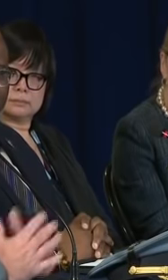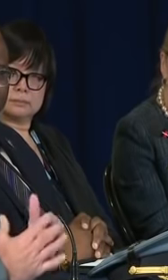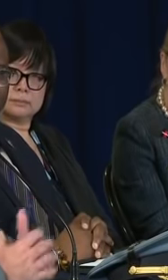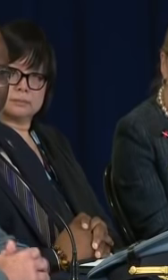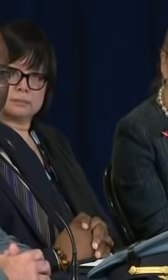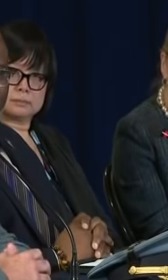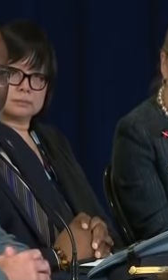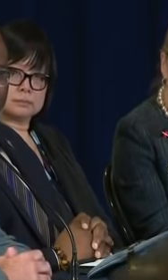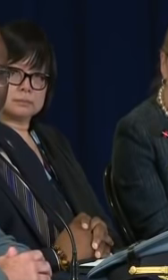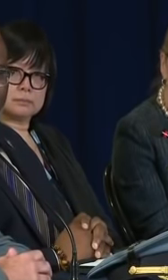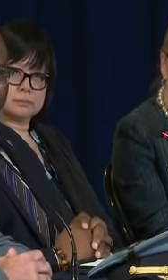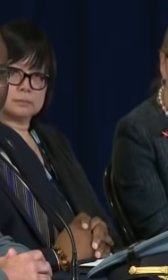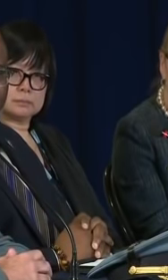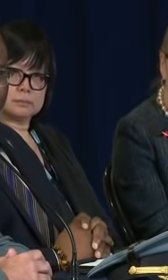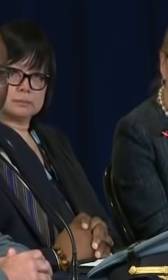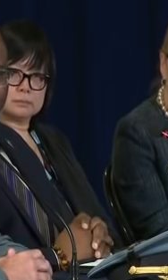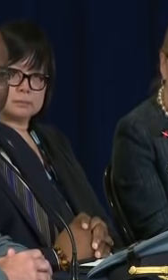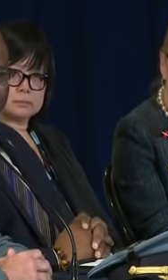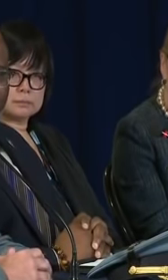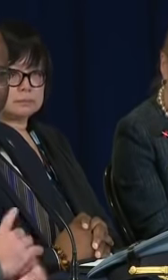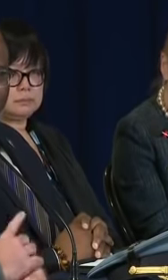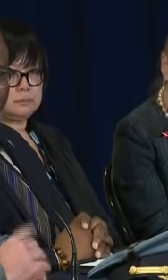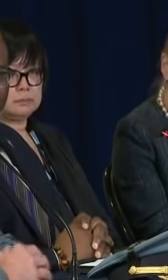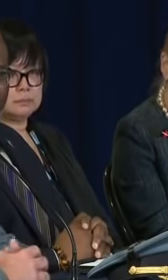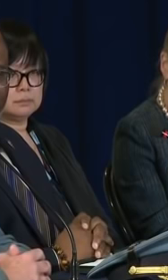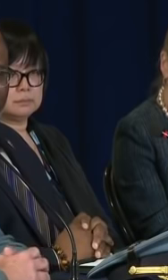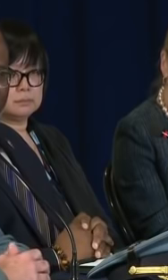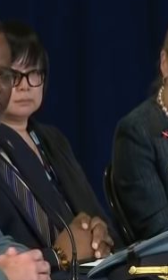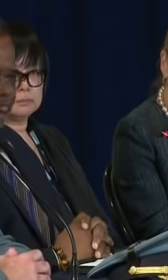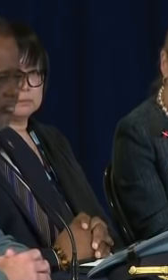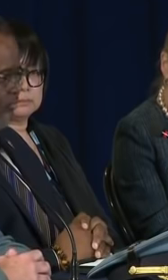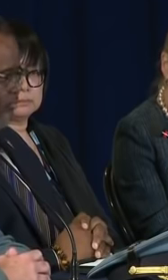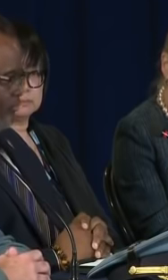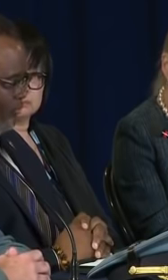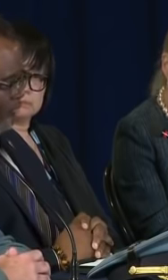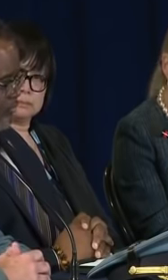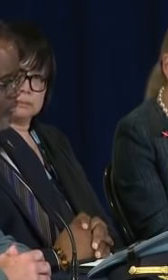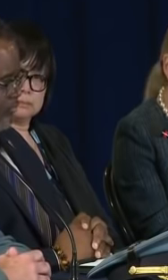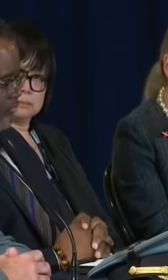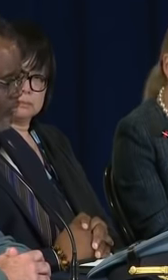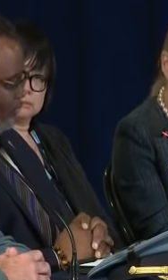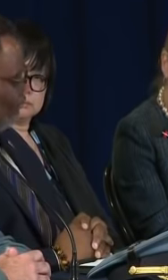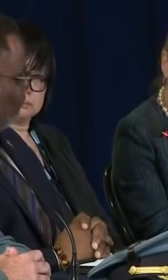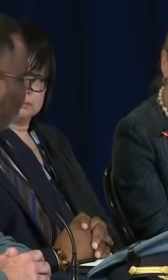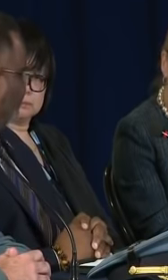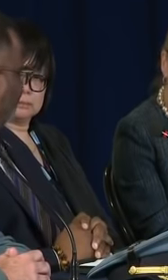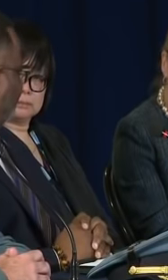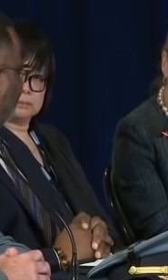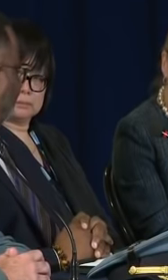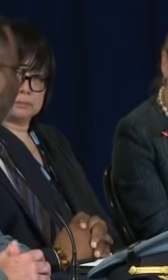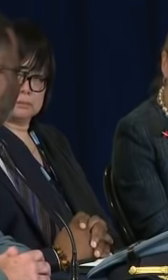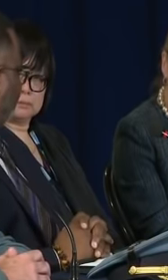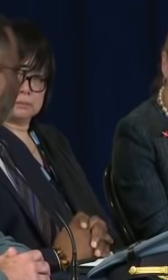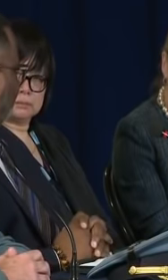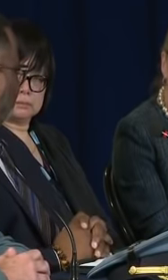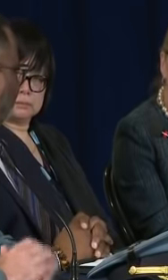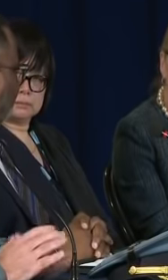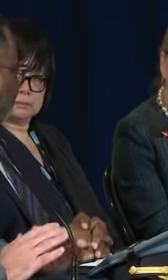and I'm honored to be a part of the team, and I'd be remiss if I didn't thank Commissioner Persicelli for her